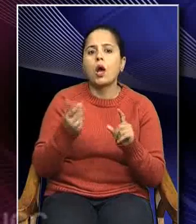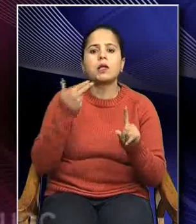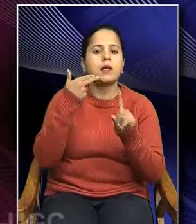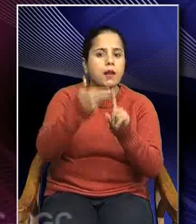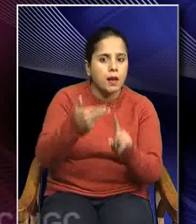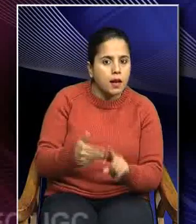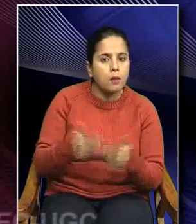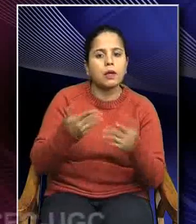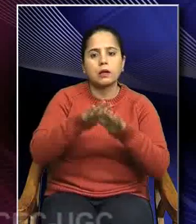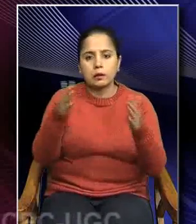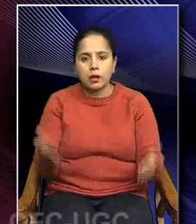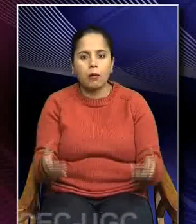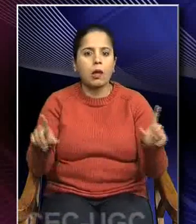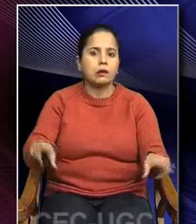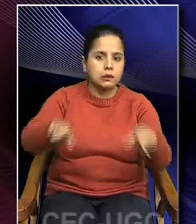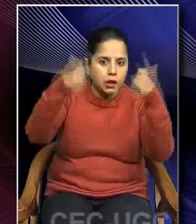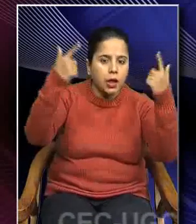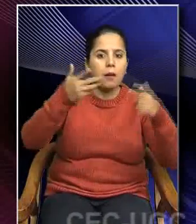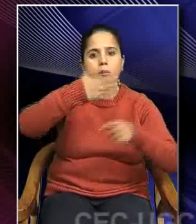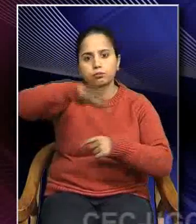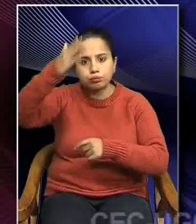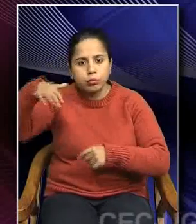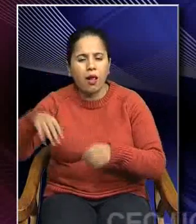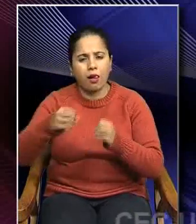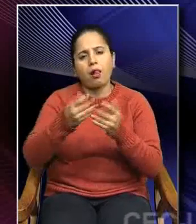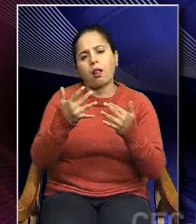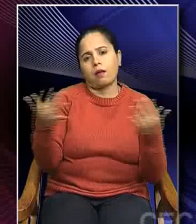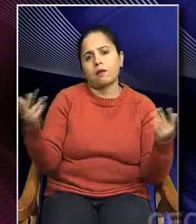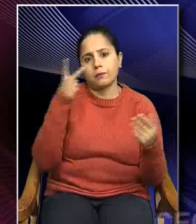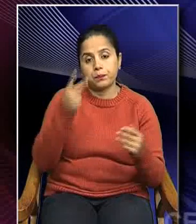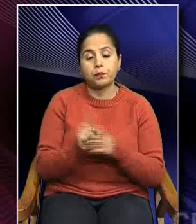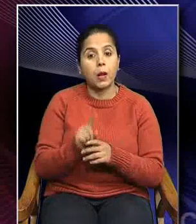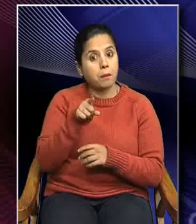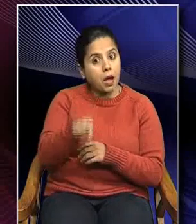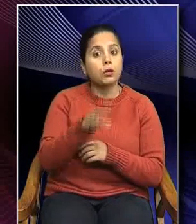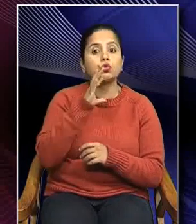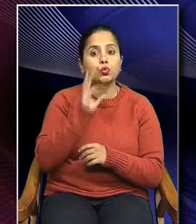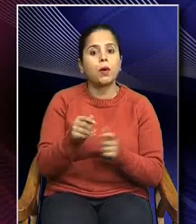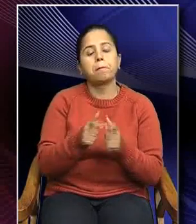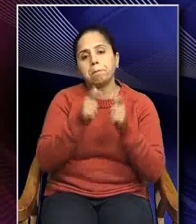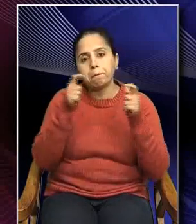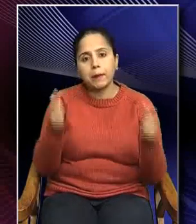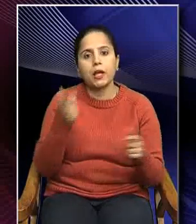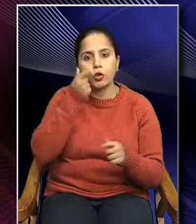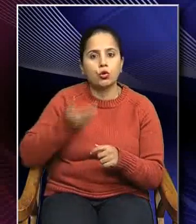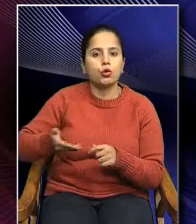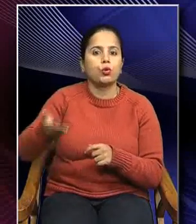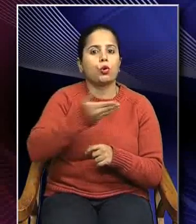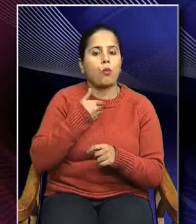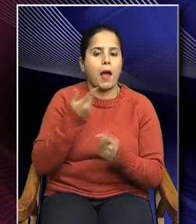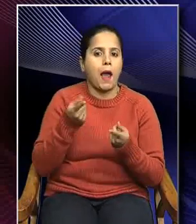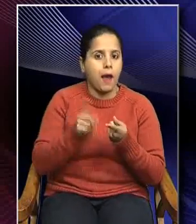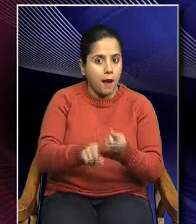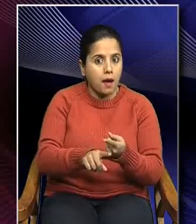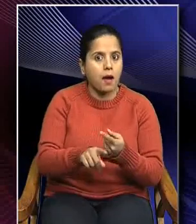say, table, tree, mountain, river, and so forth, but these are the larger human quest to